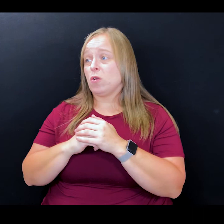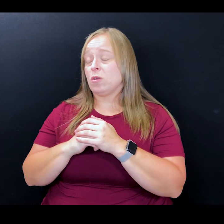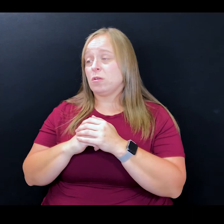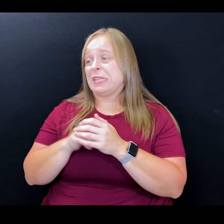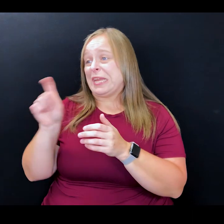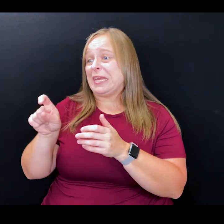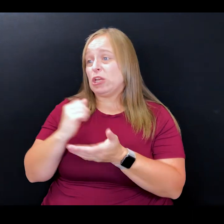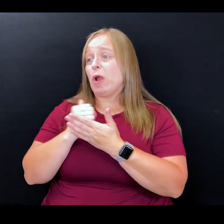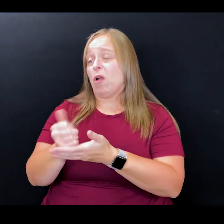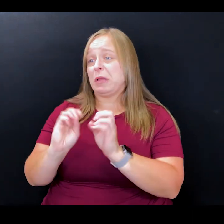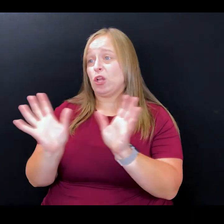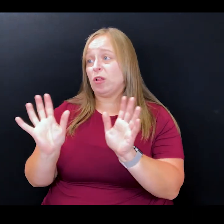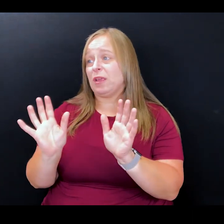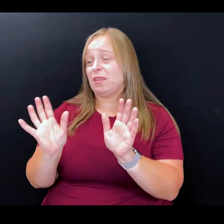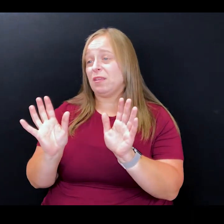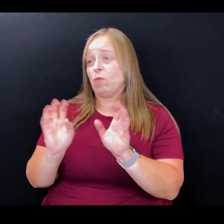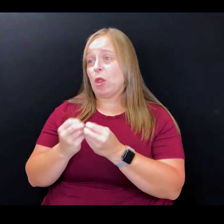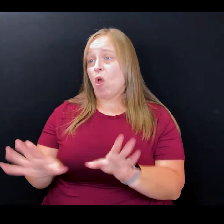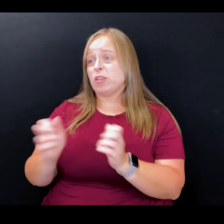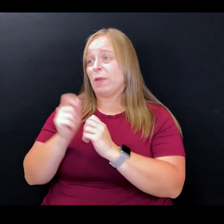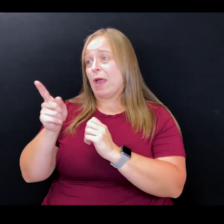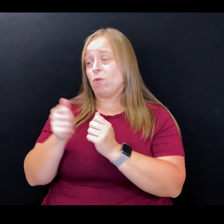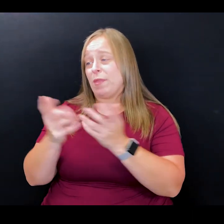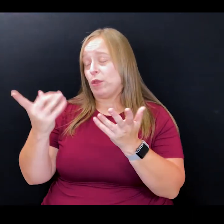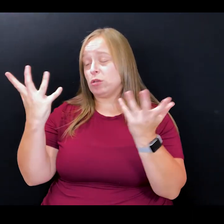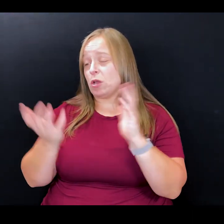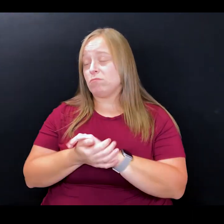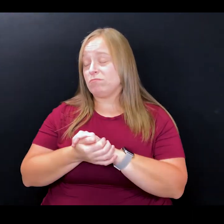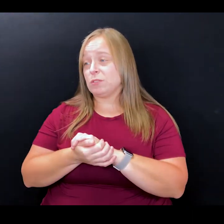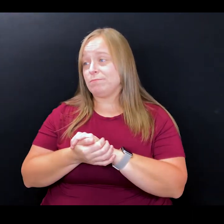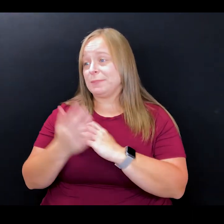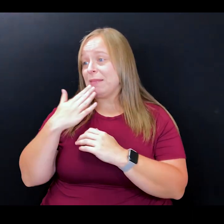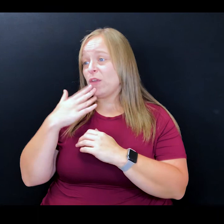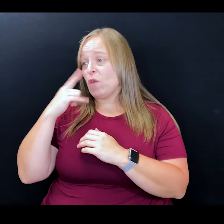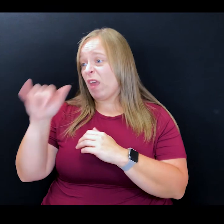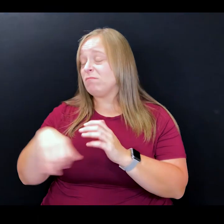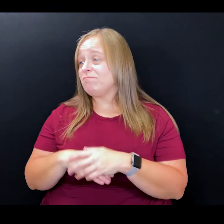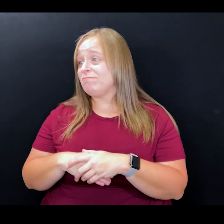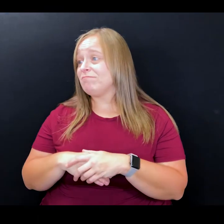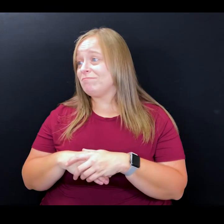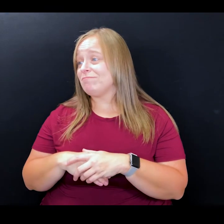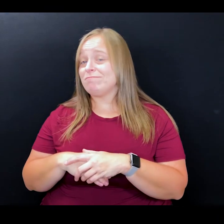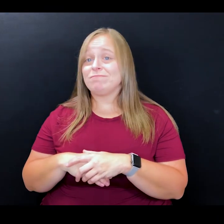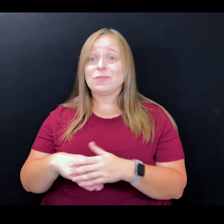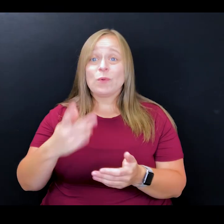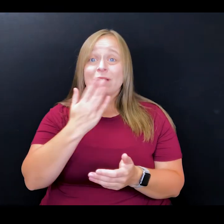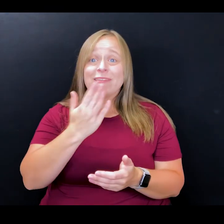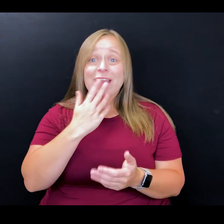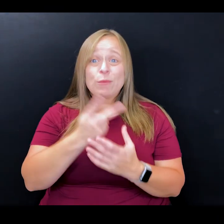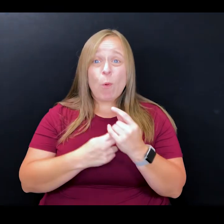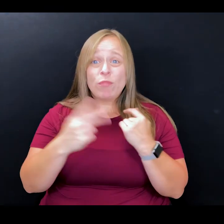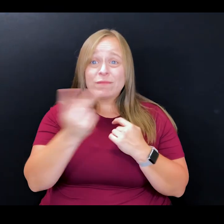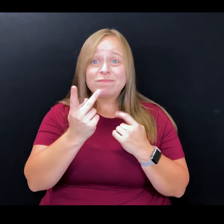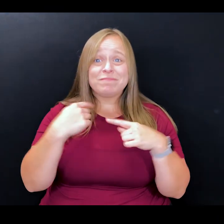straits to begin with and would have been in just catastrophic situations. So thank you. Well, thank you both for